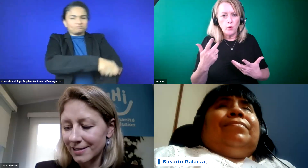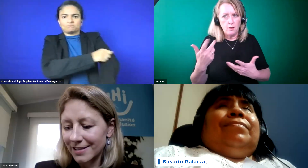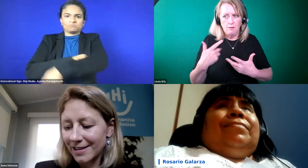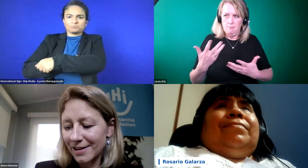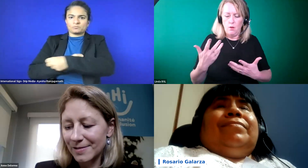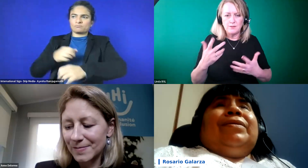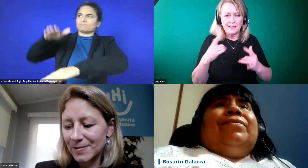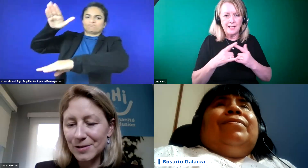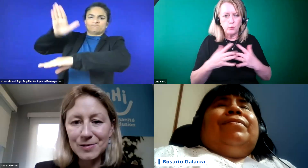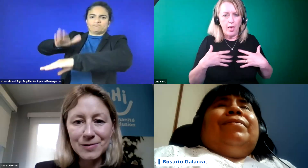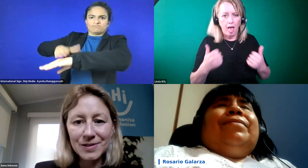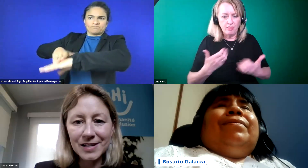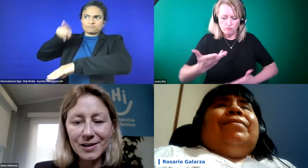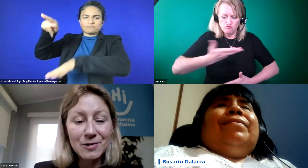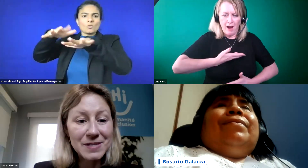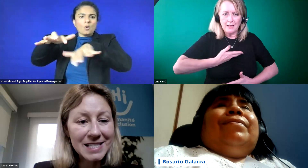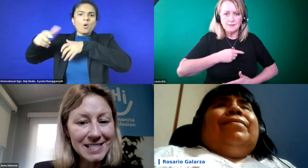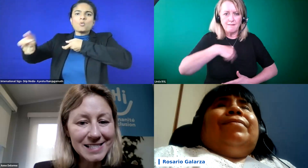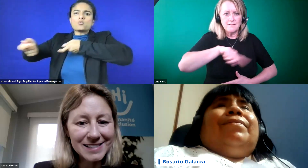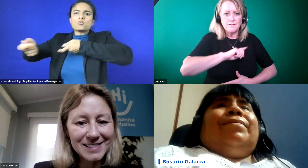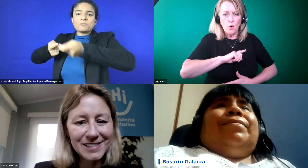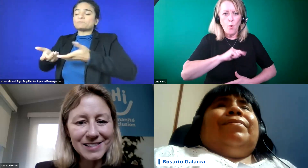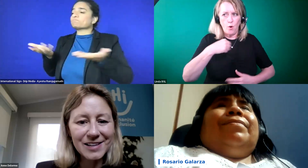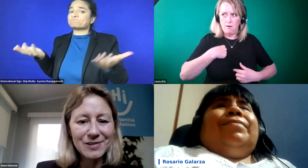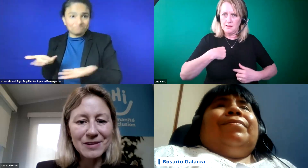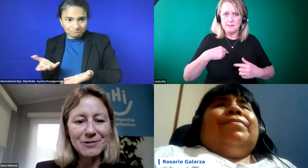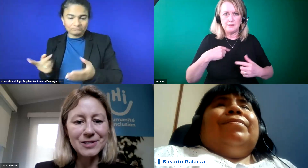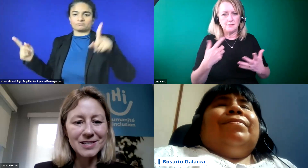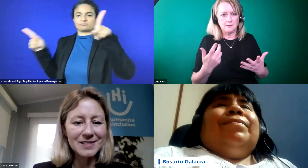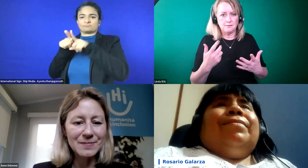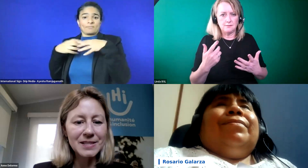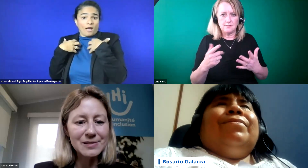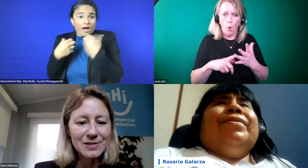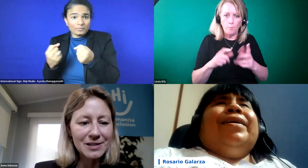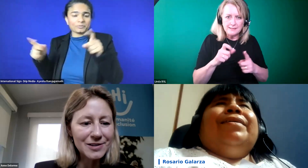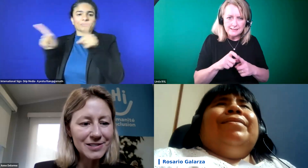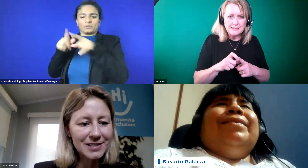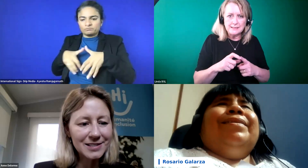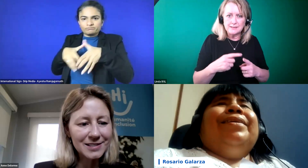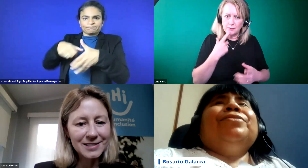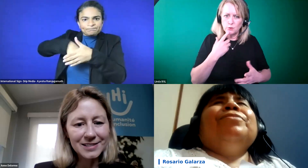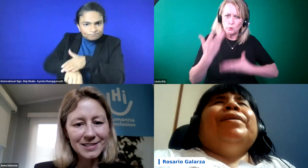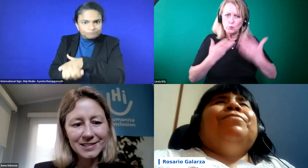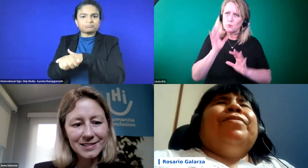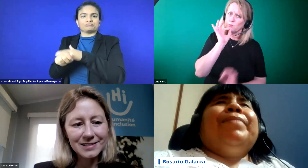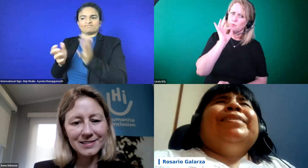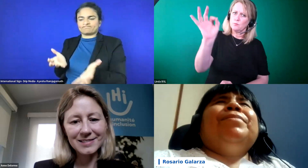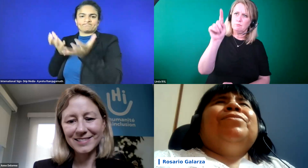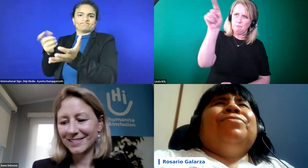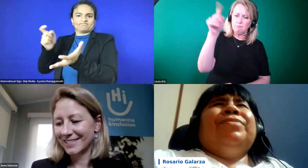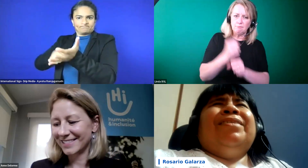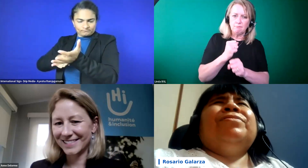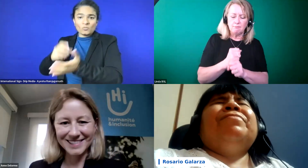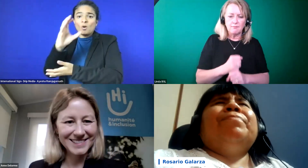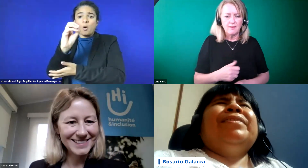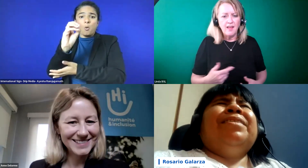providers, to OPDs on the way forward. Please, Rosario. Thank you so much for inviting me